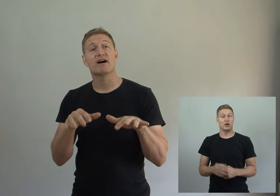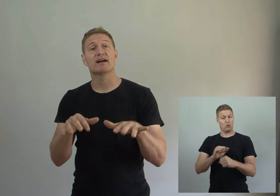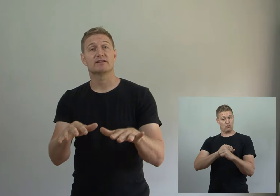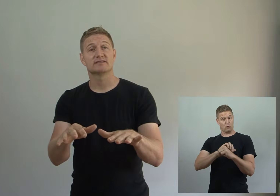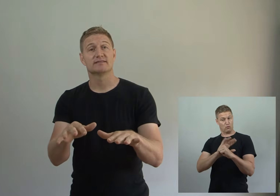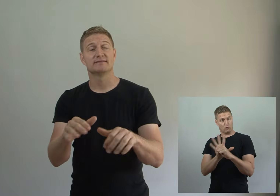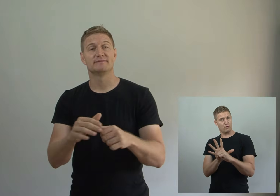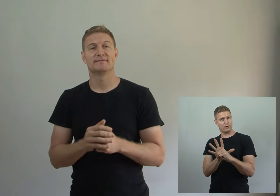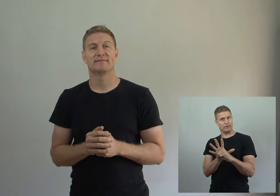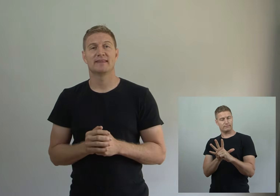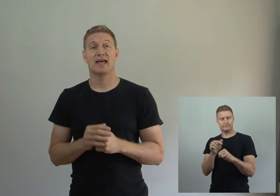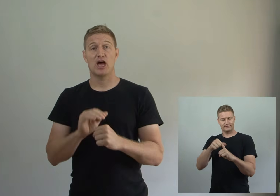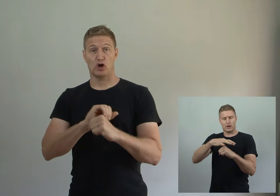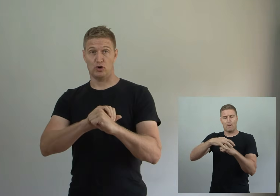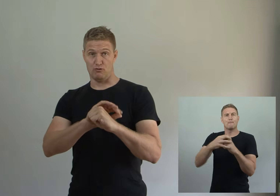coronavirus.